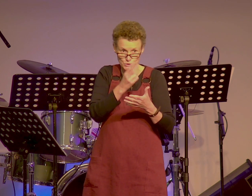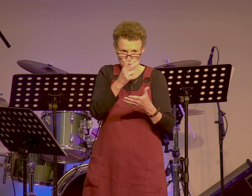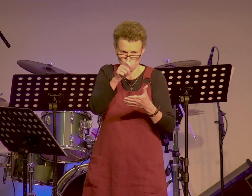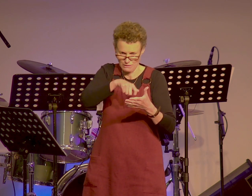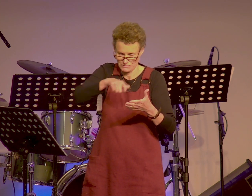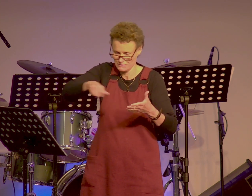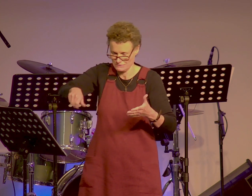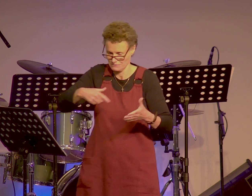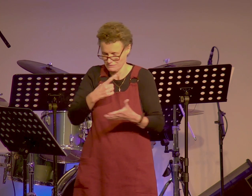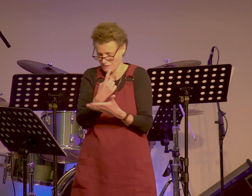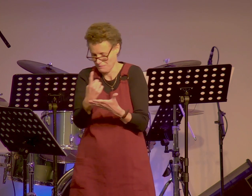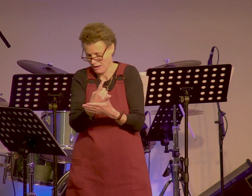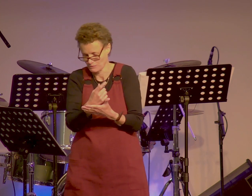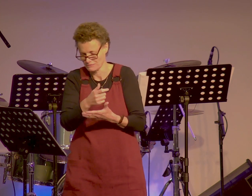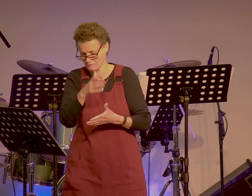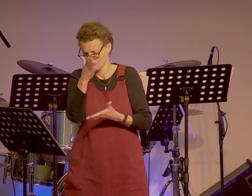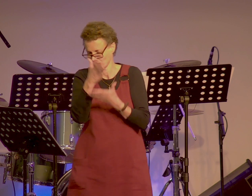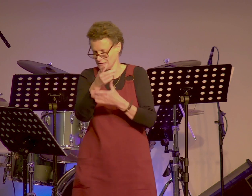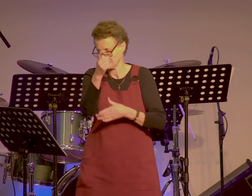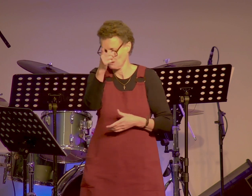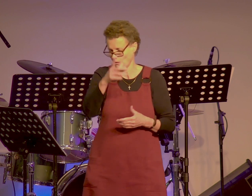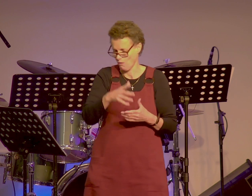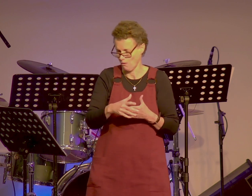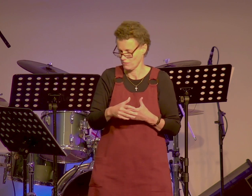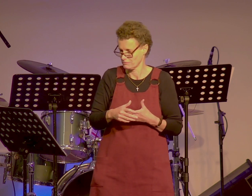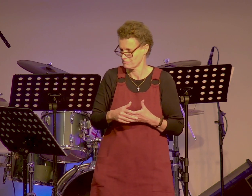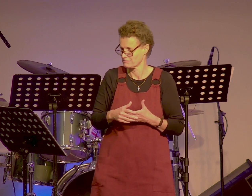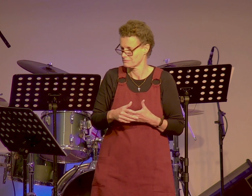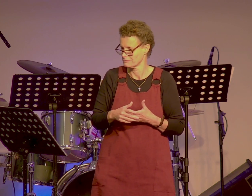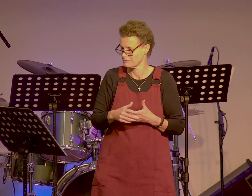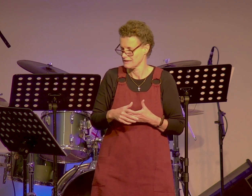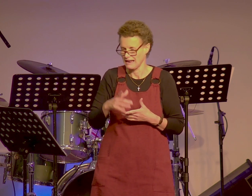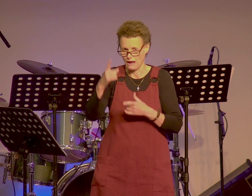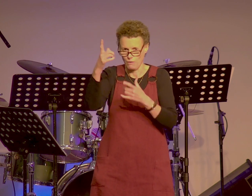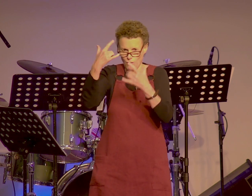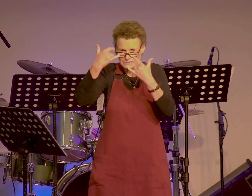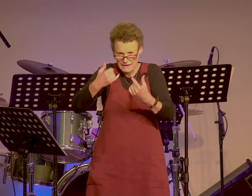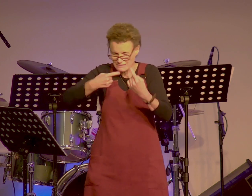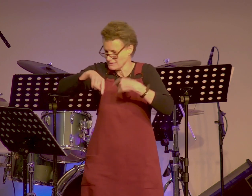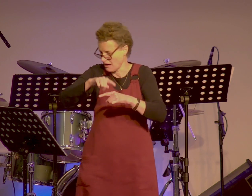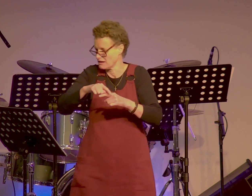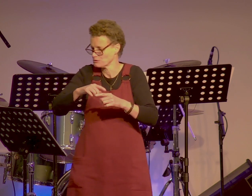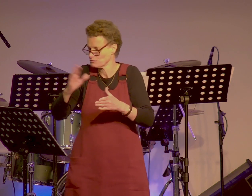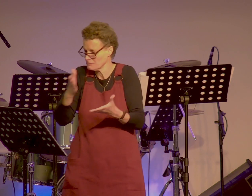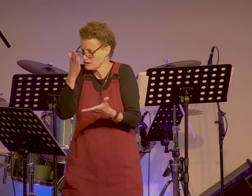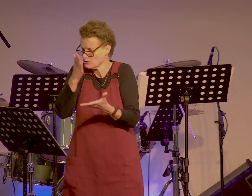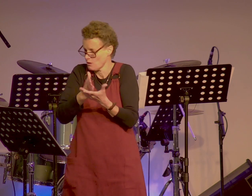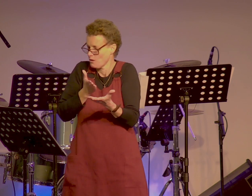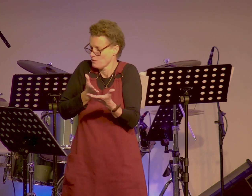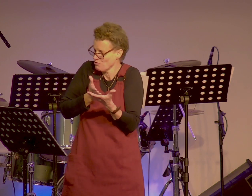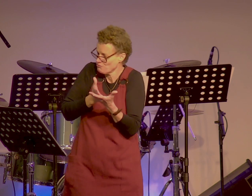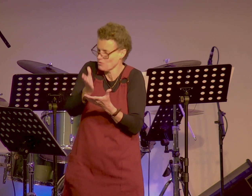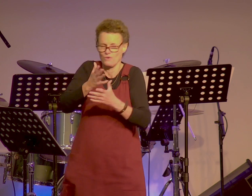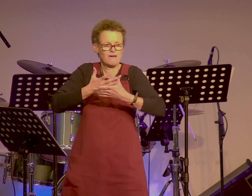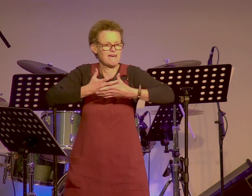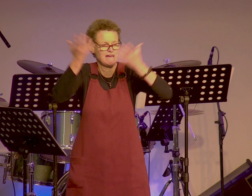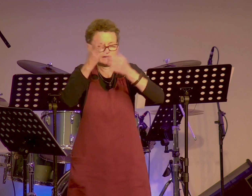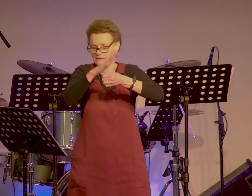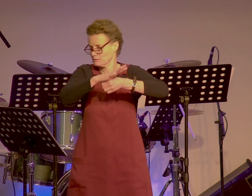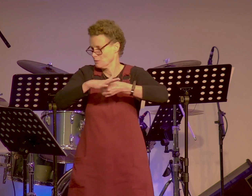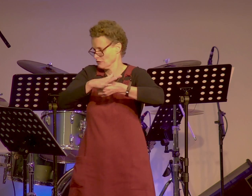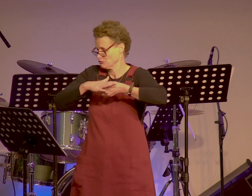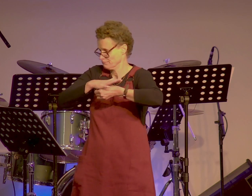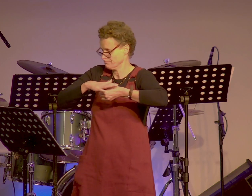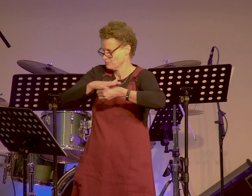Throughout this whole passages, well, the two chapters that I've broken down, God is there. He does test us and he makes